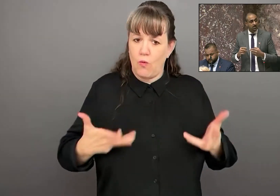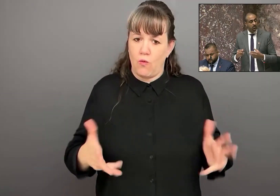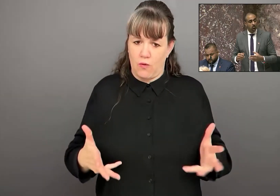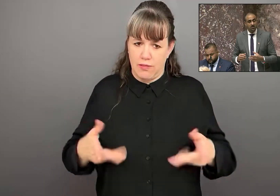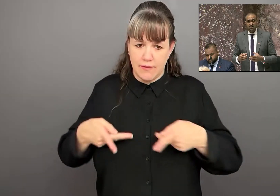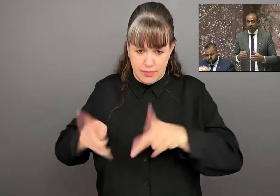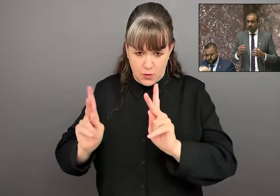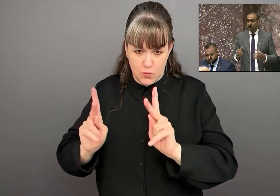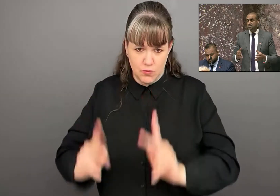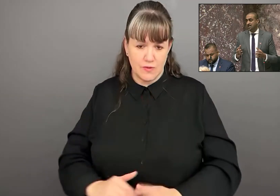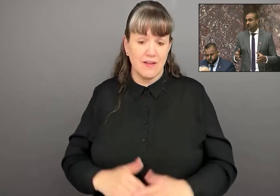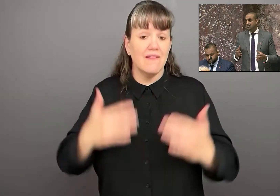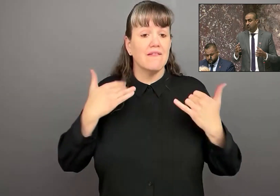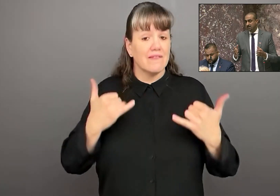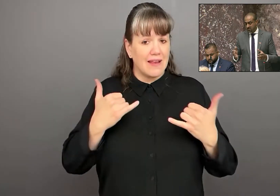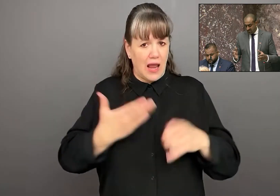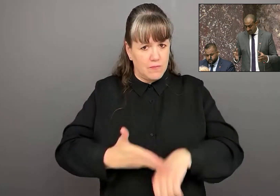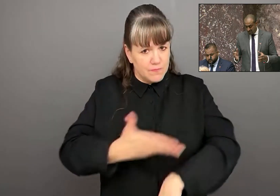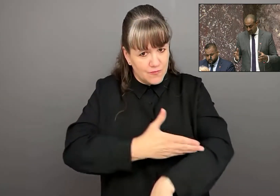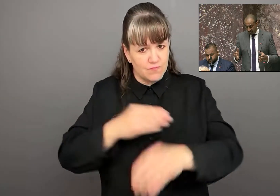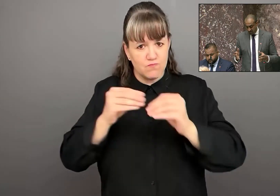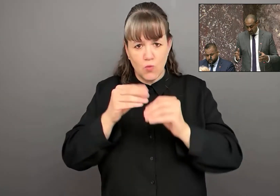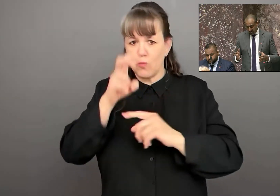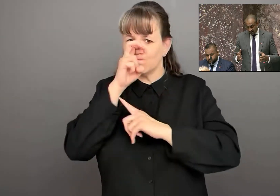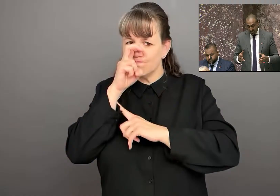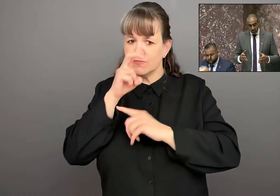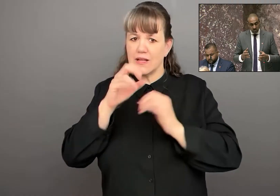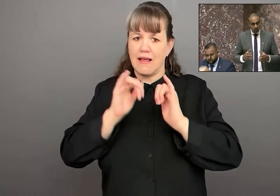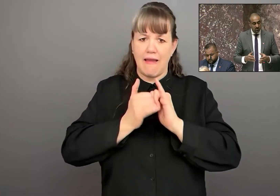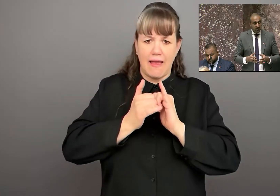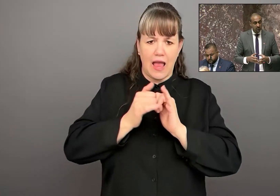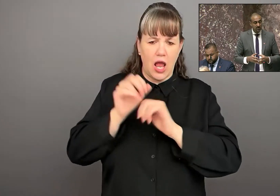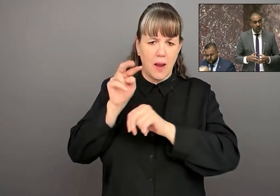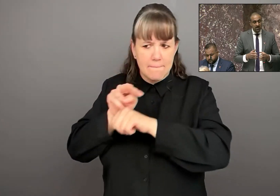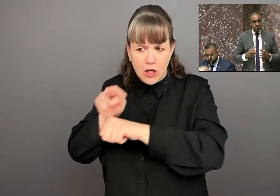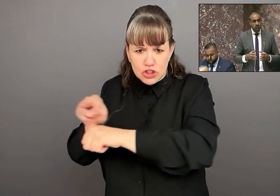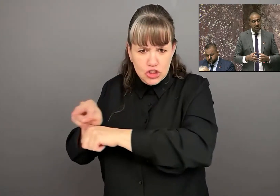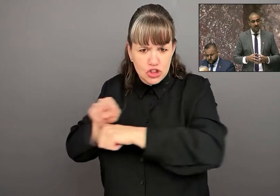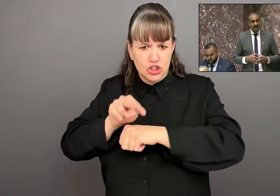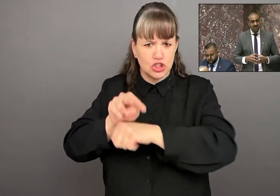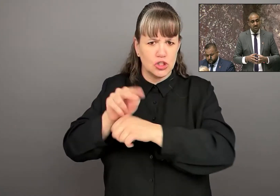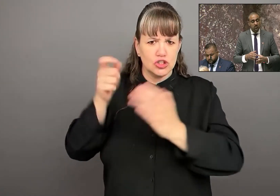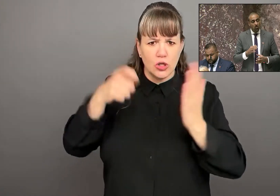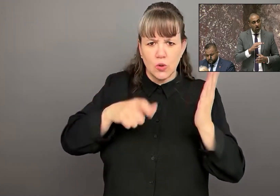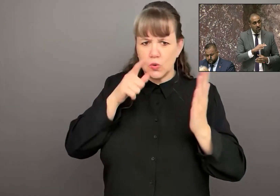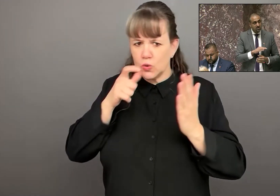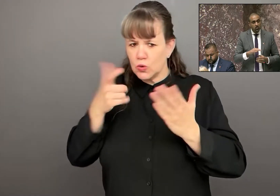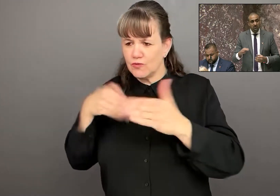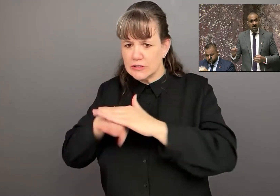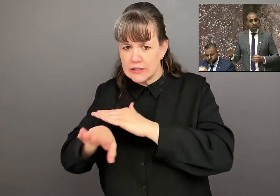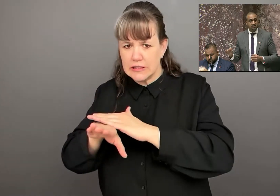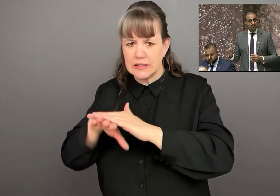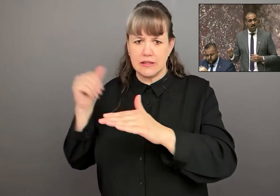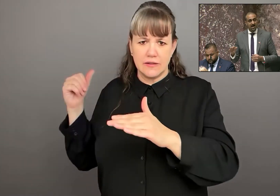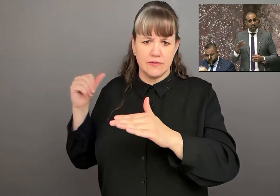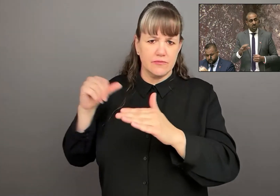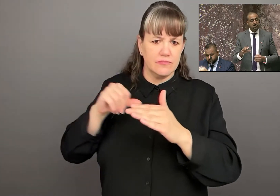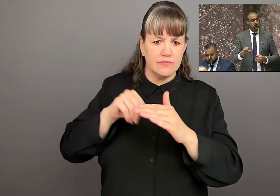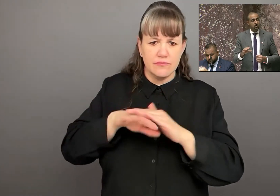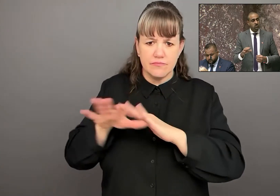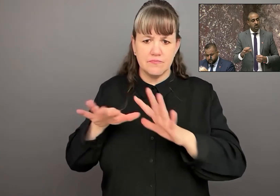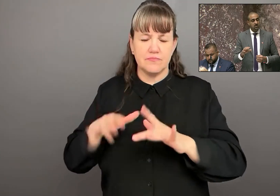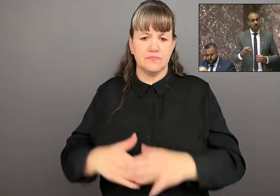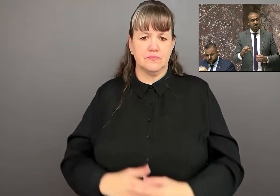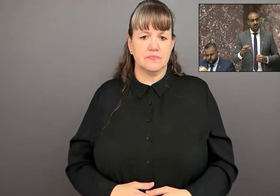safety of the people that work there, but for the safety of the residents that live there. I shared with the member that we issued a guidance to all supportive housing after